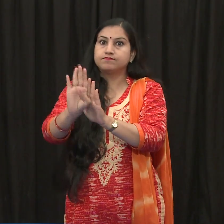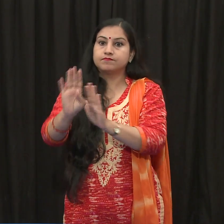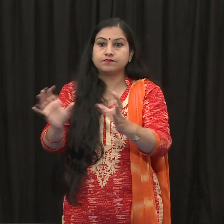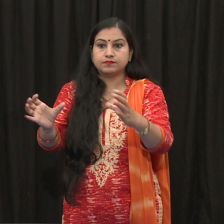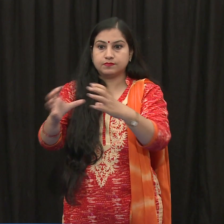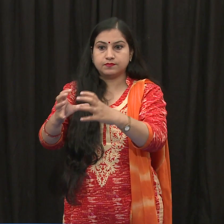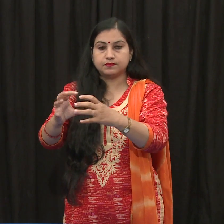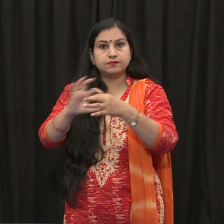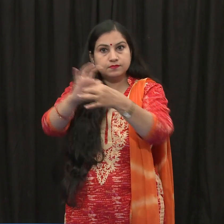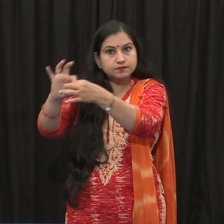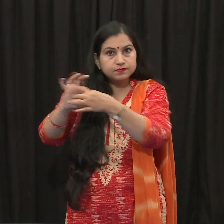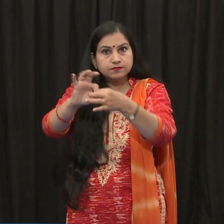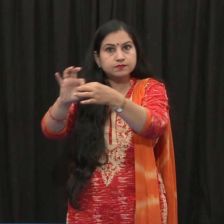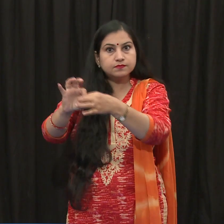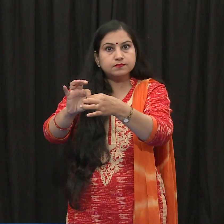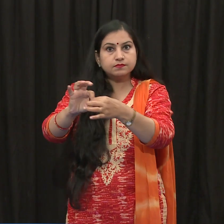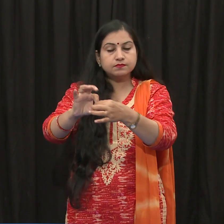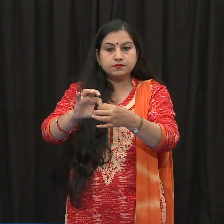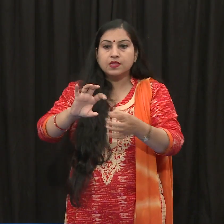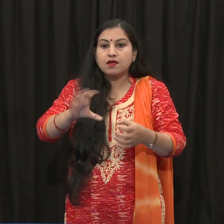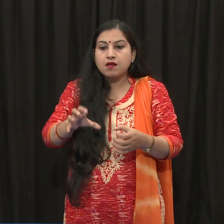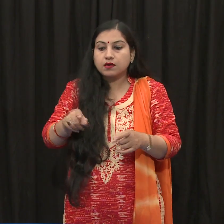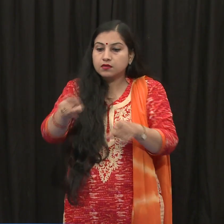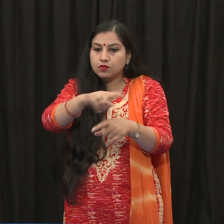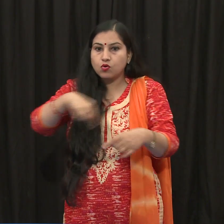and integrity of the nation.